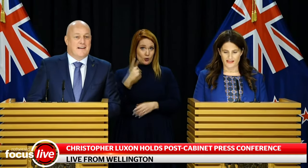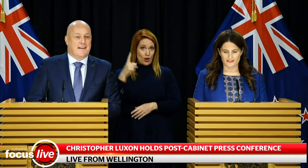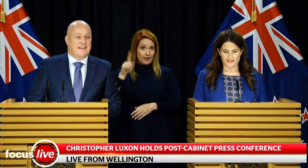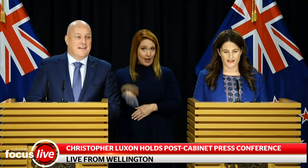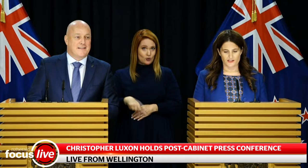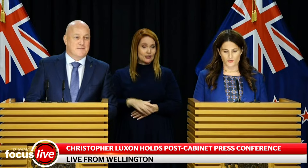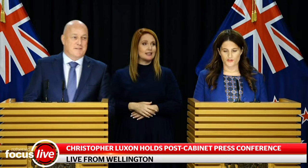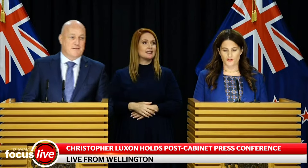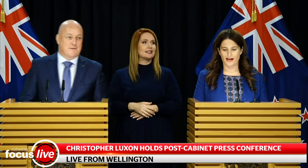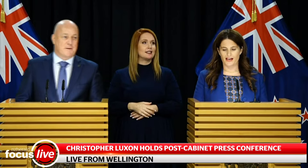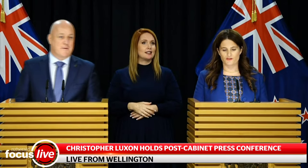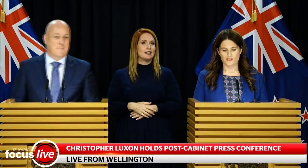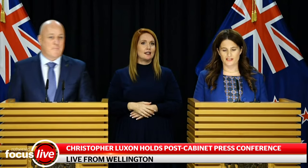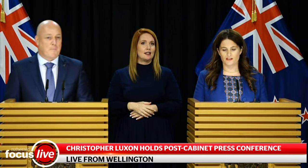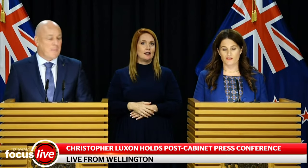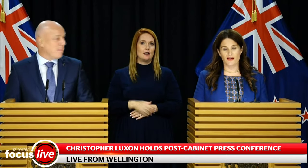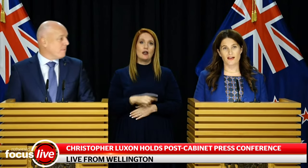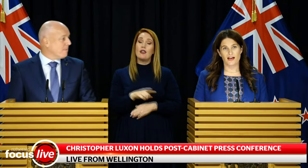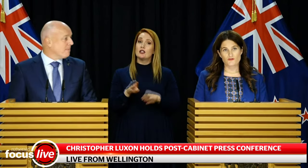Just 21,000. And that is also